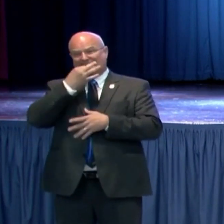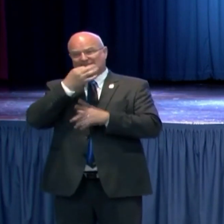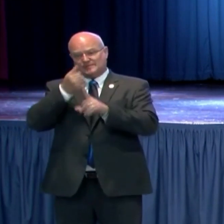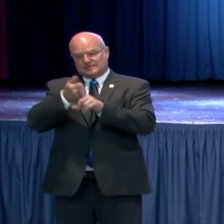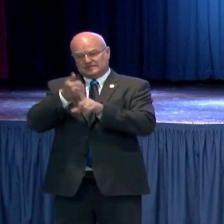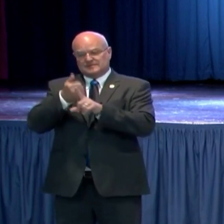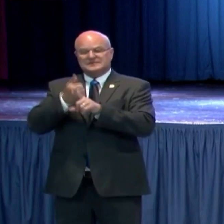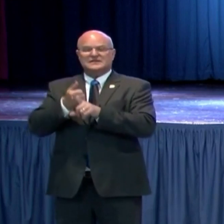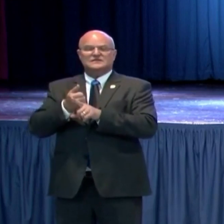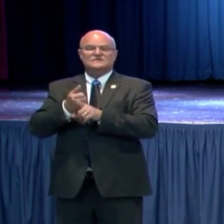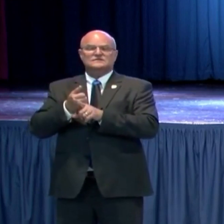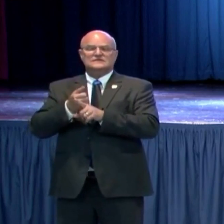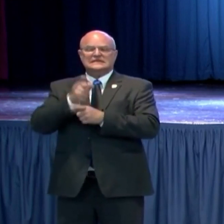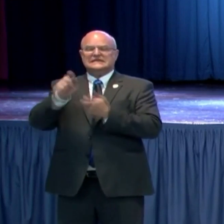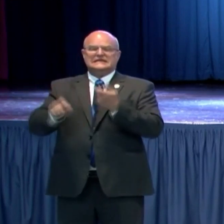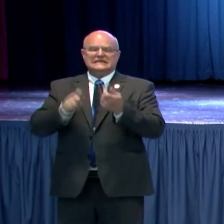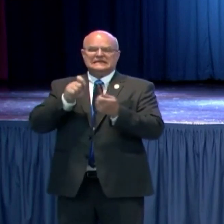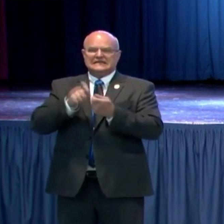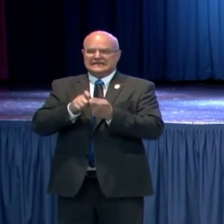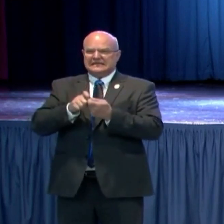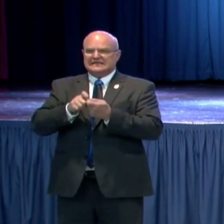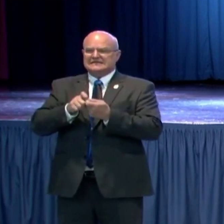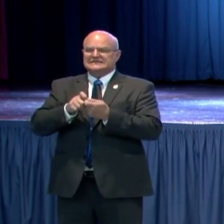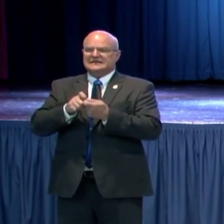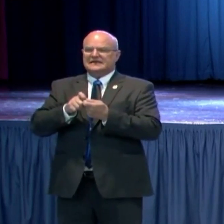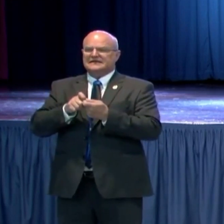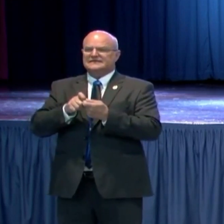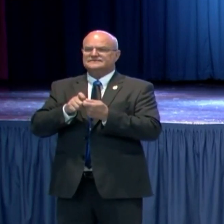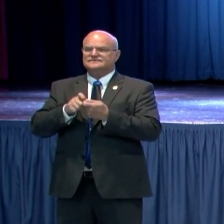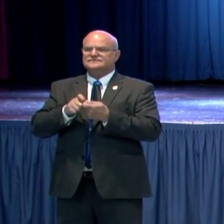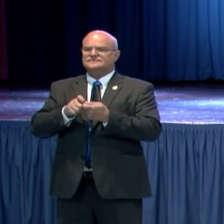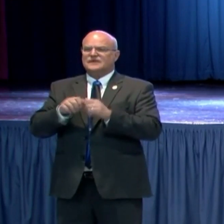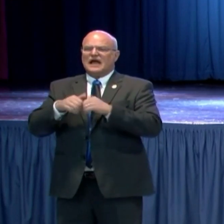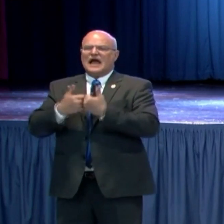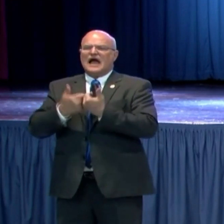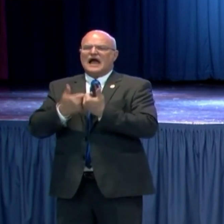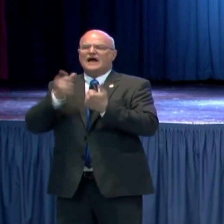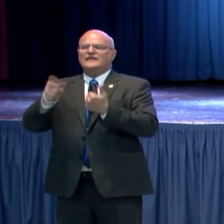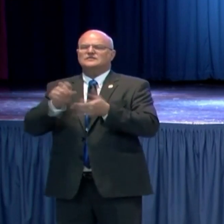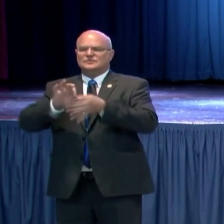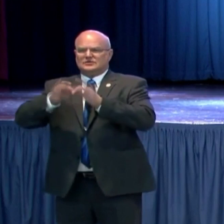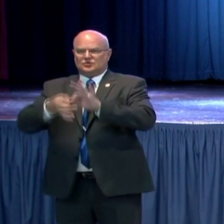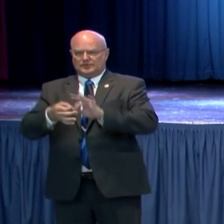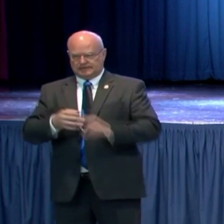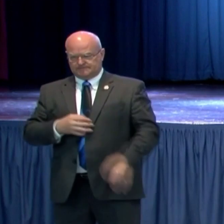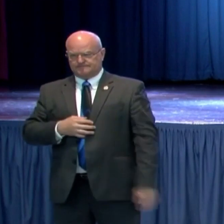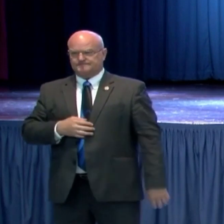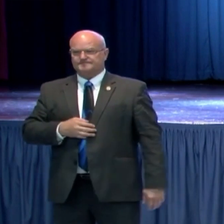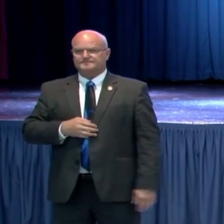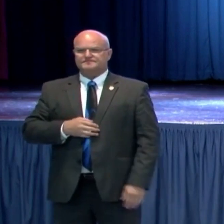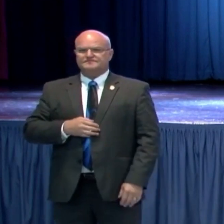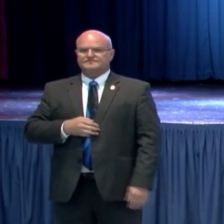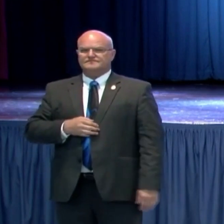experts as to exactly how that should be interpreted.